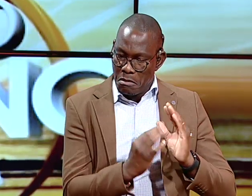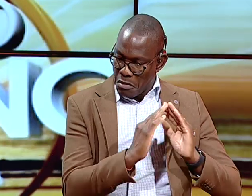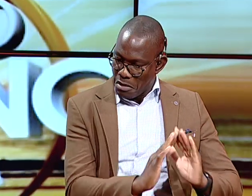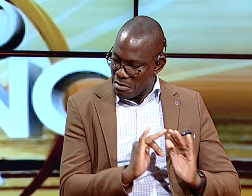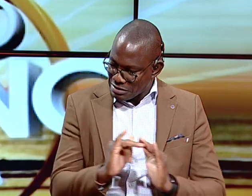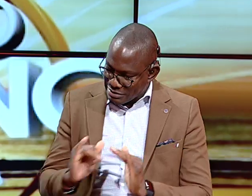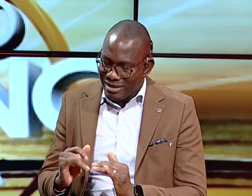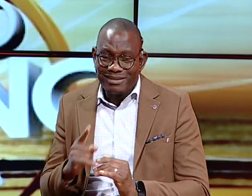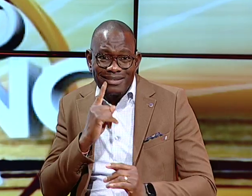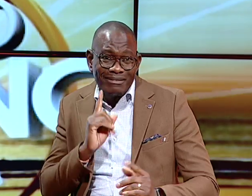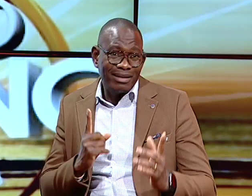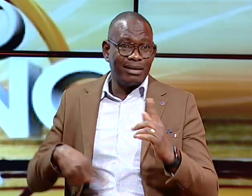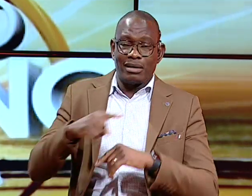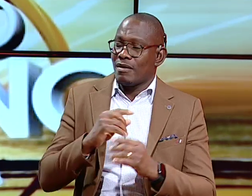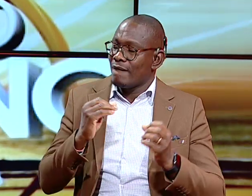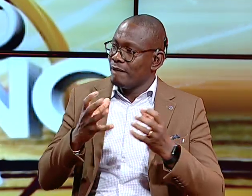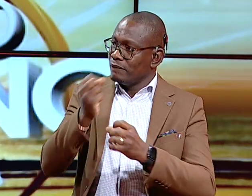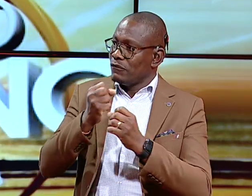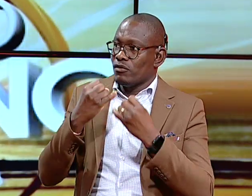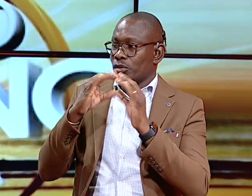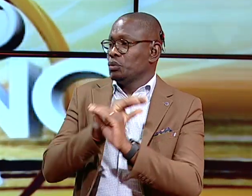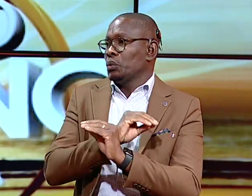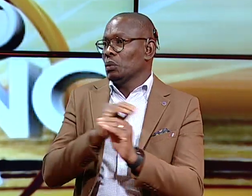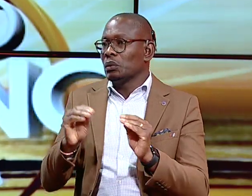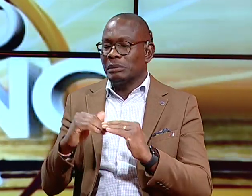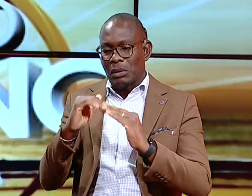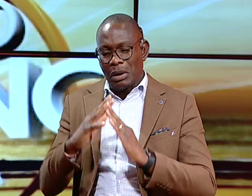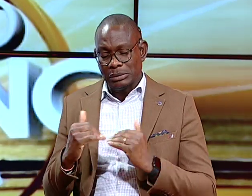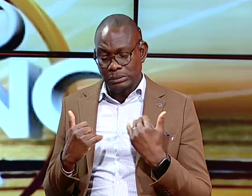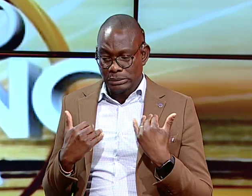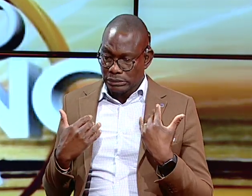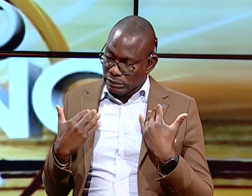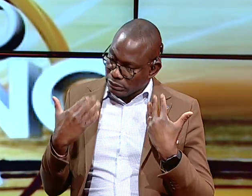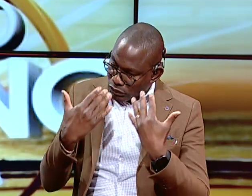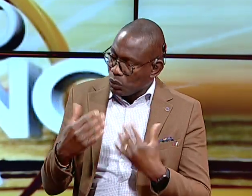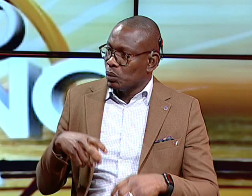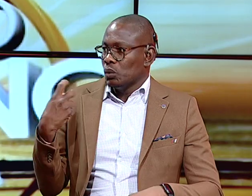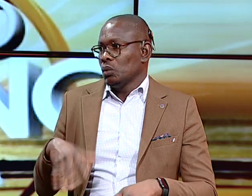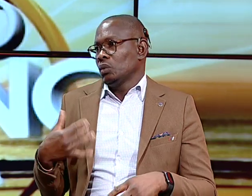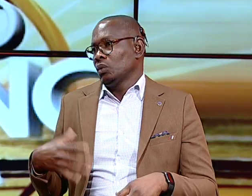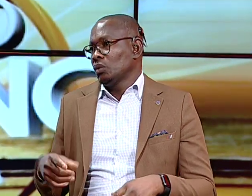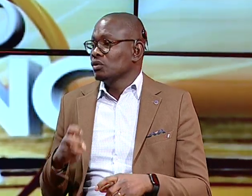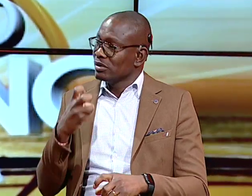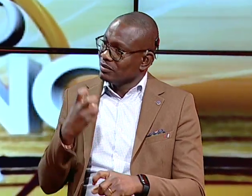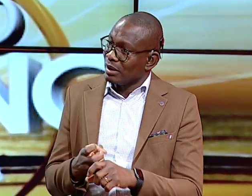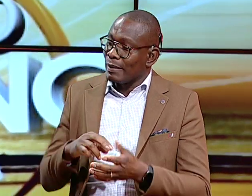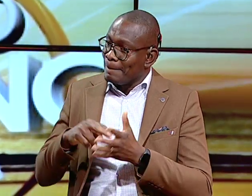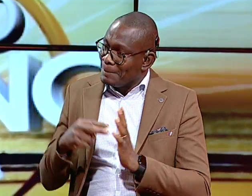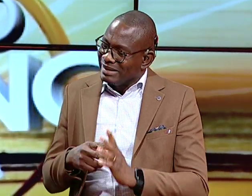for us. So deaf people stayed at home because of lockdown, yeah. and then that created so